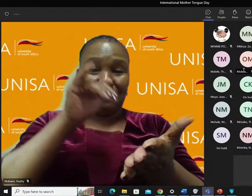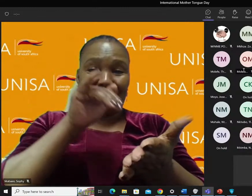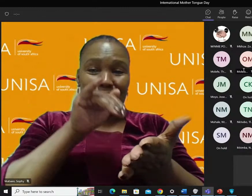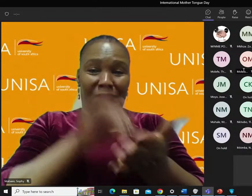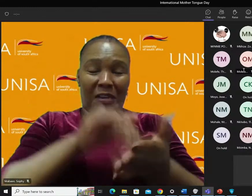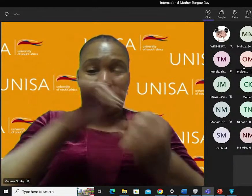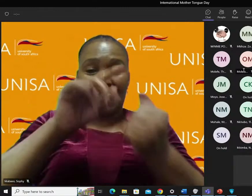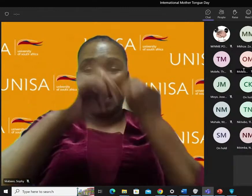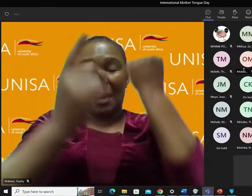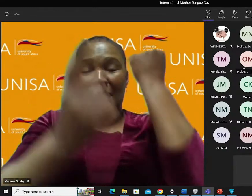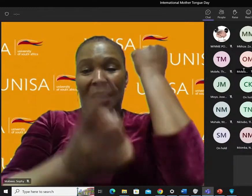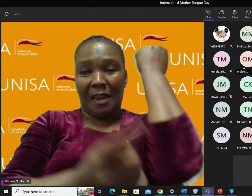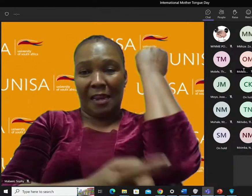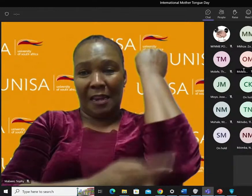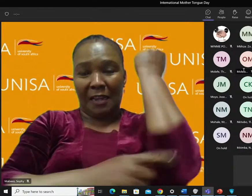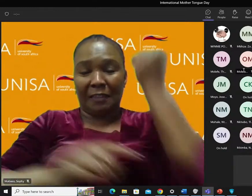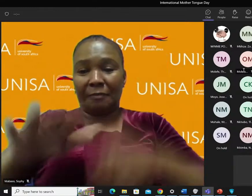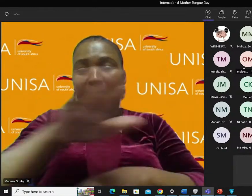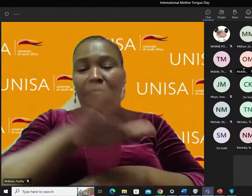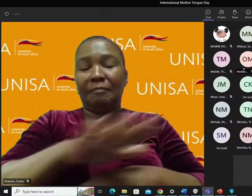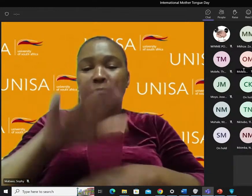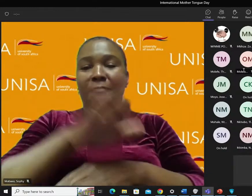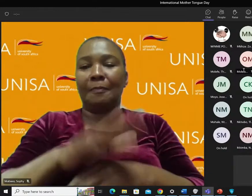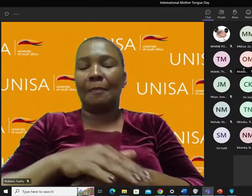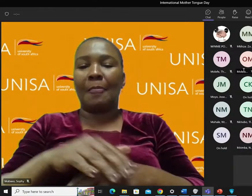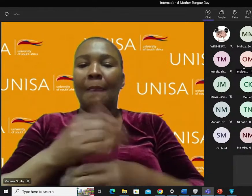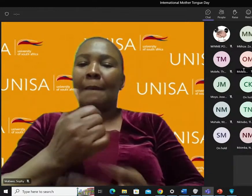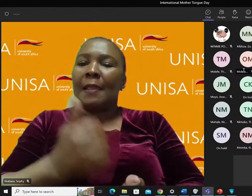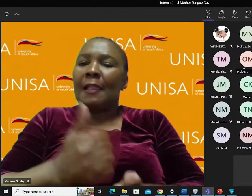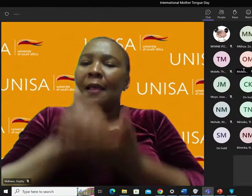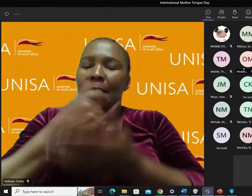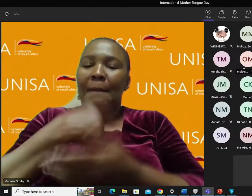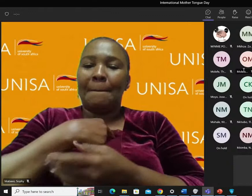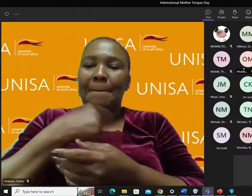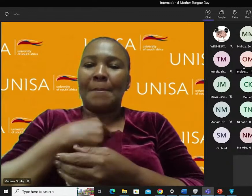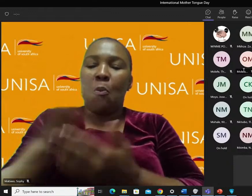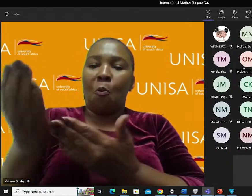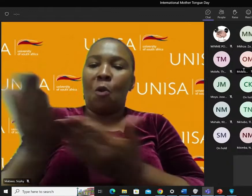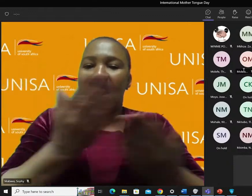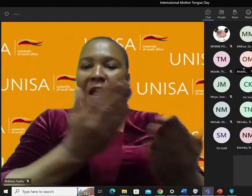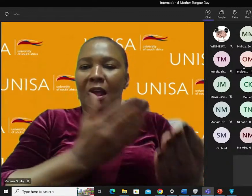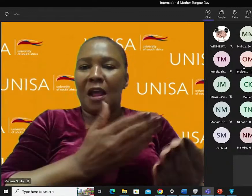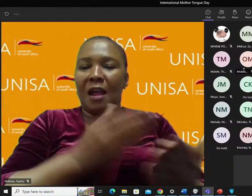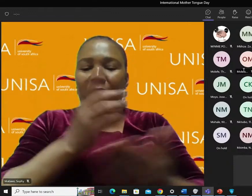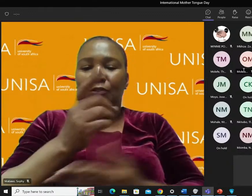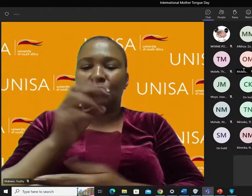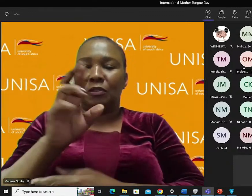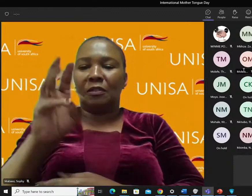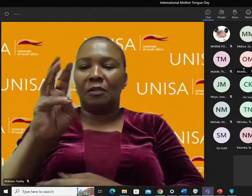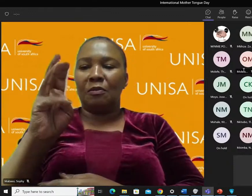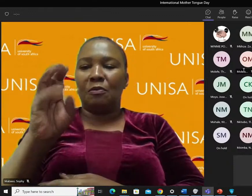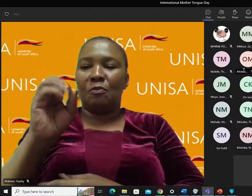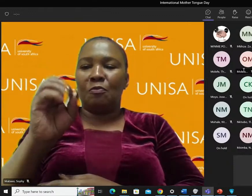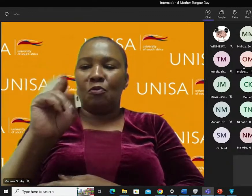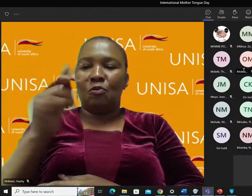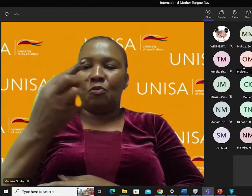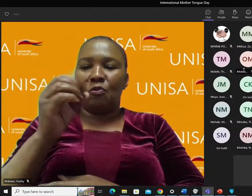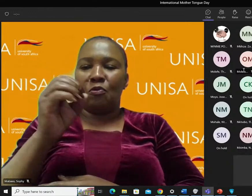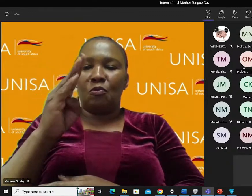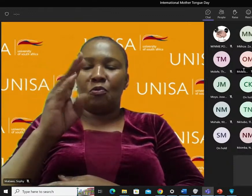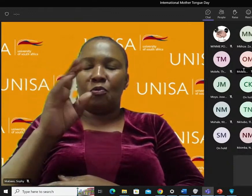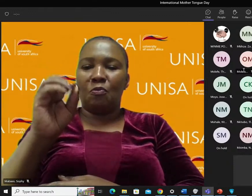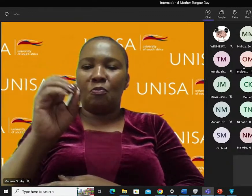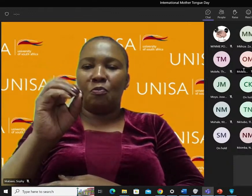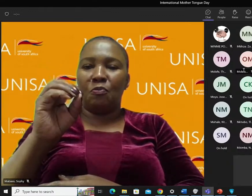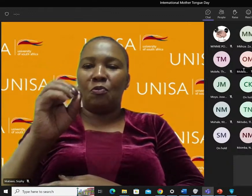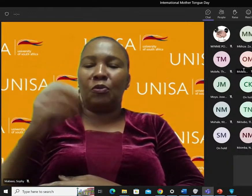destination. Please help me welcome Dr. Mokgobo Kanyane from African